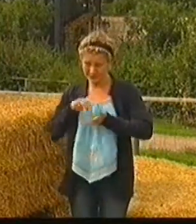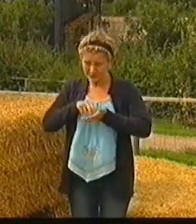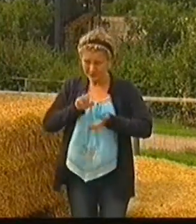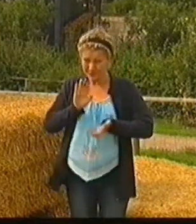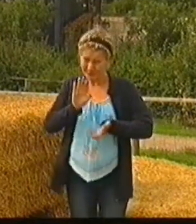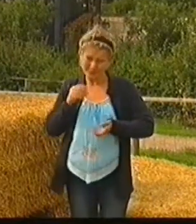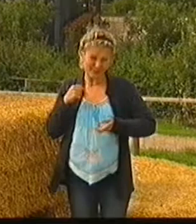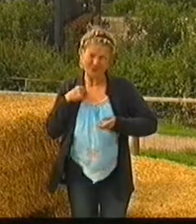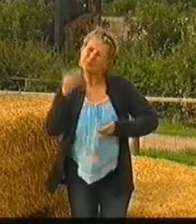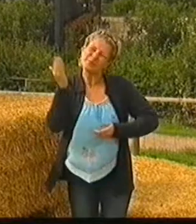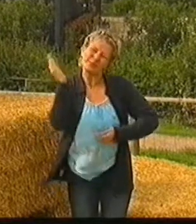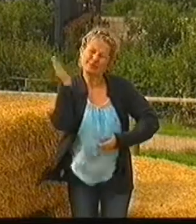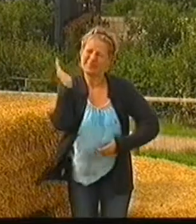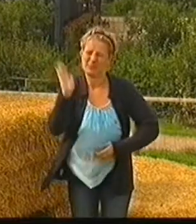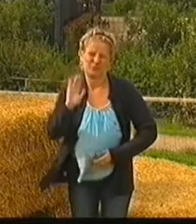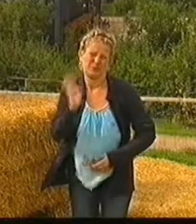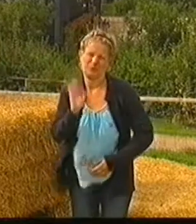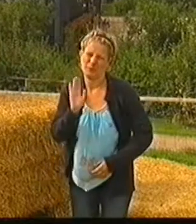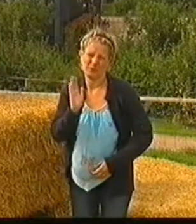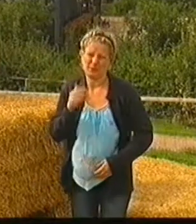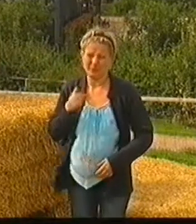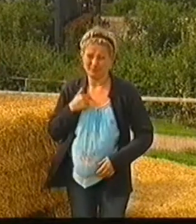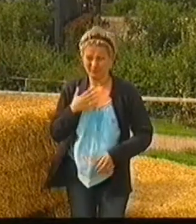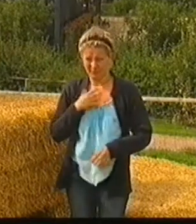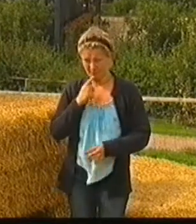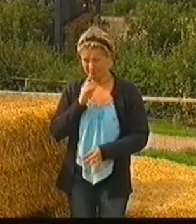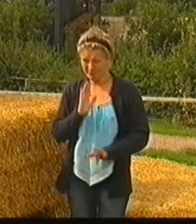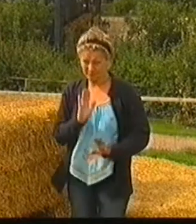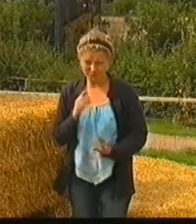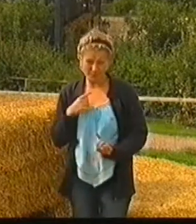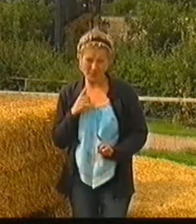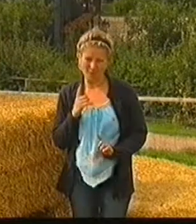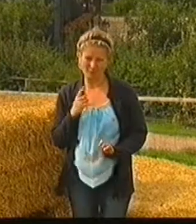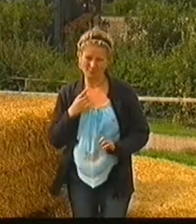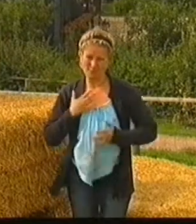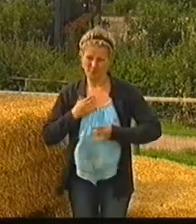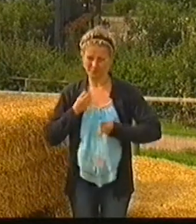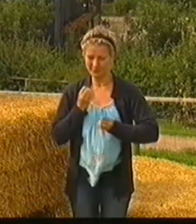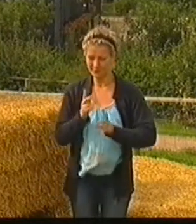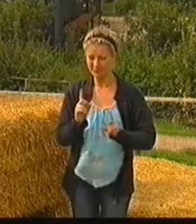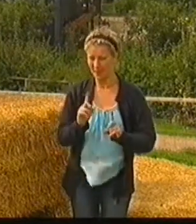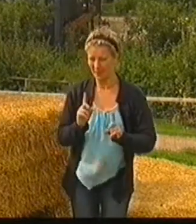and said, "I don't want to make a speech. I just want to say one thing,